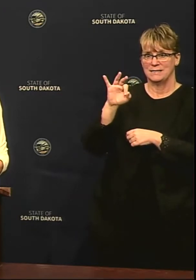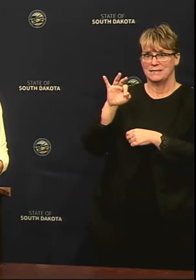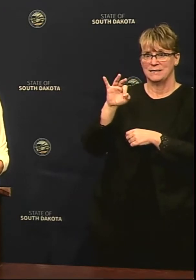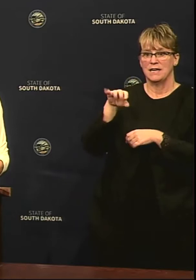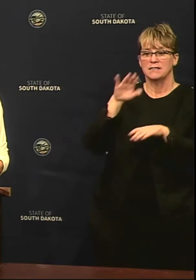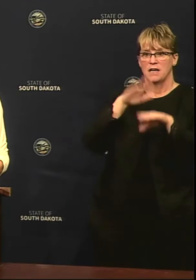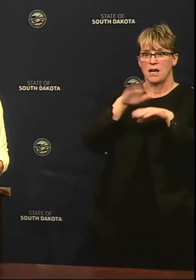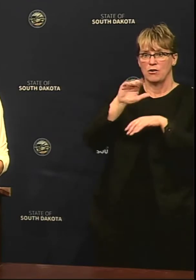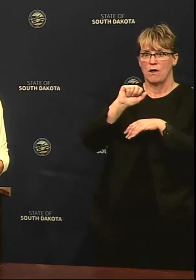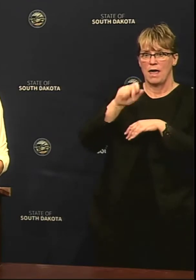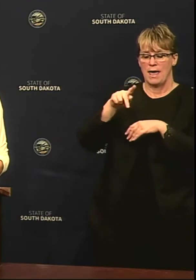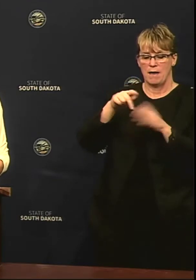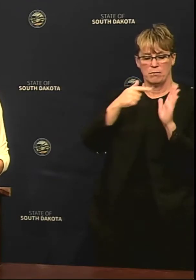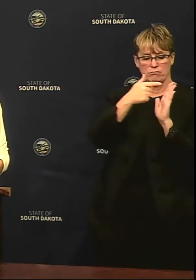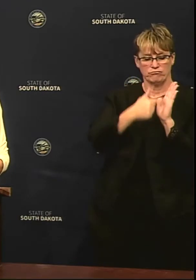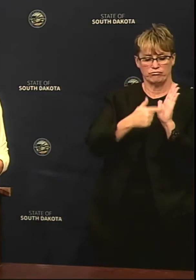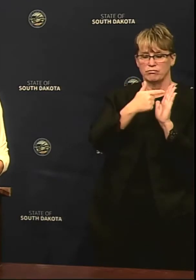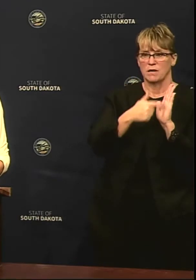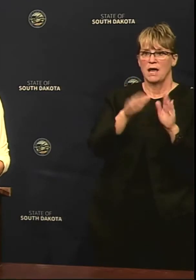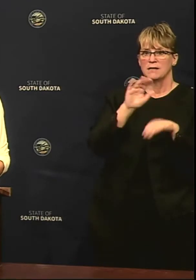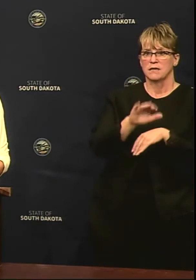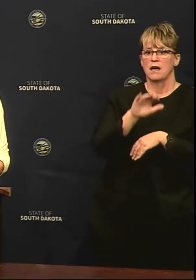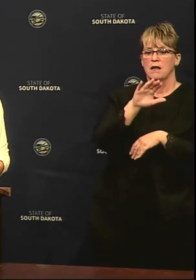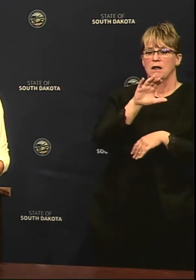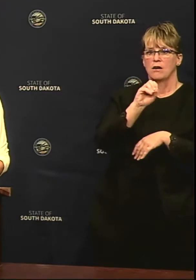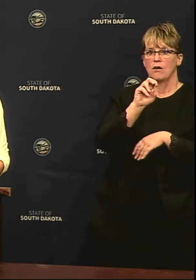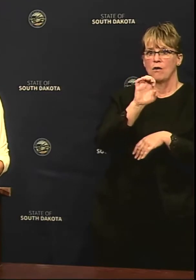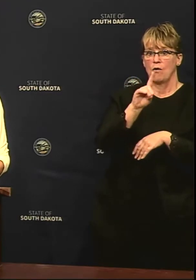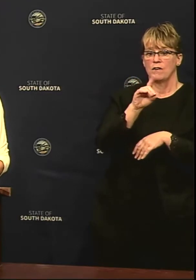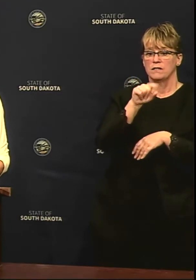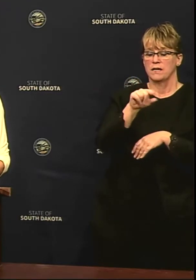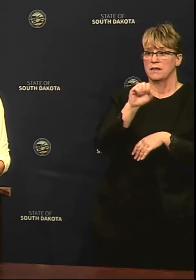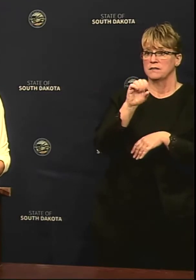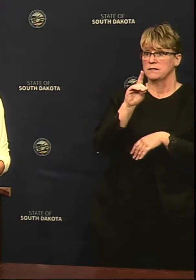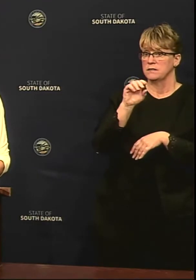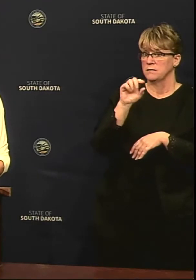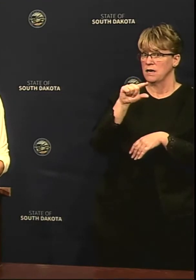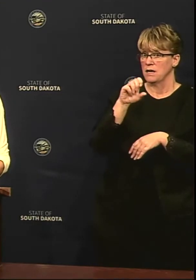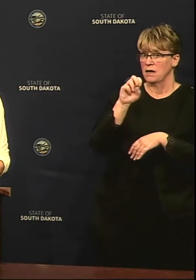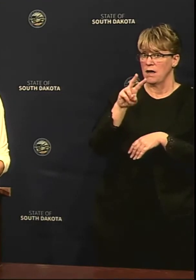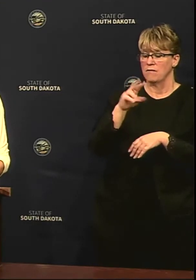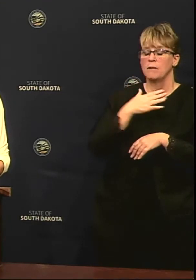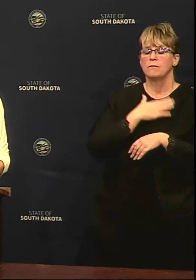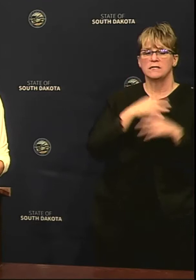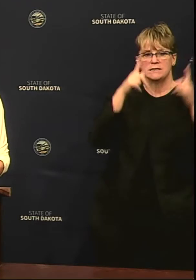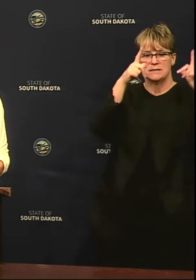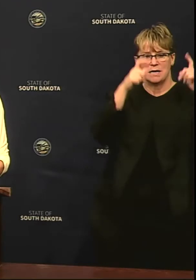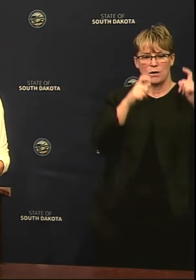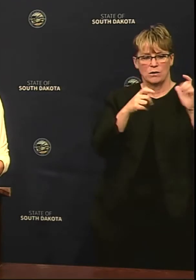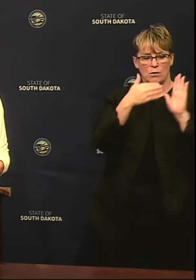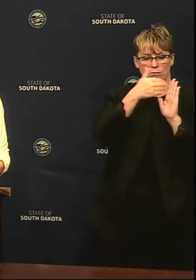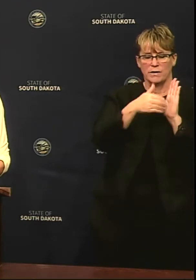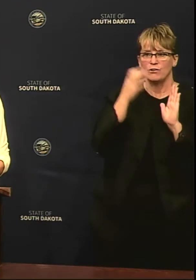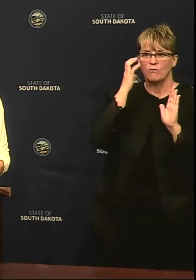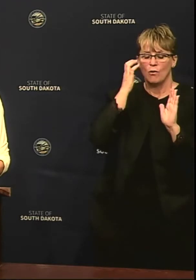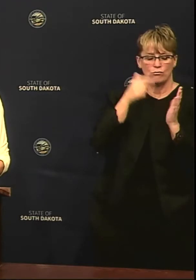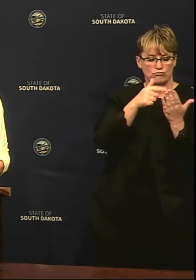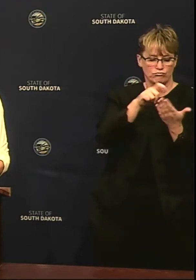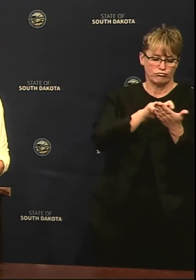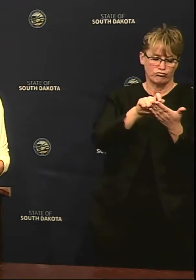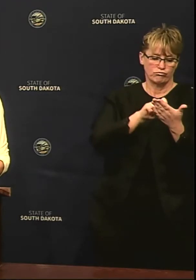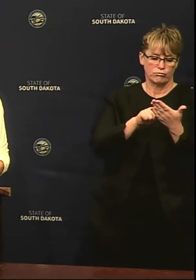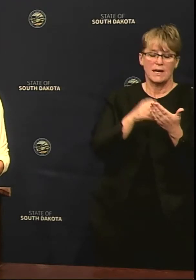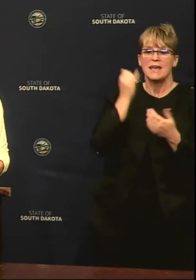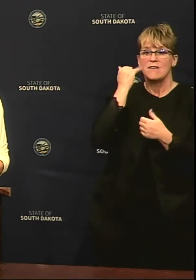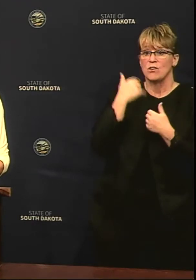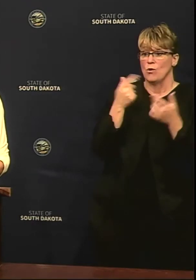It's also, there's a link to it on the covid.sd.gov website. Go download that, participate, so that if